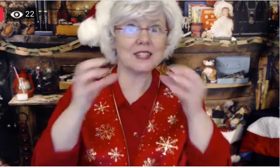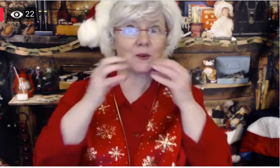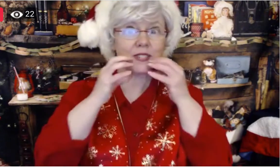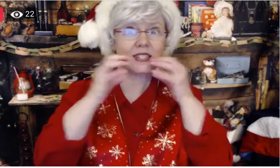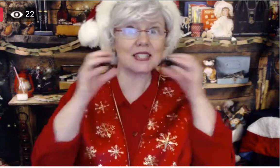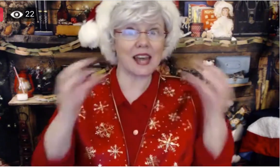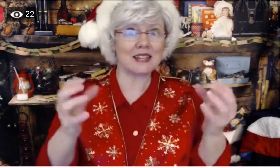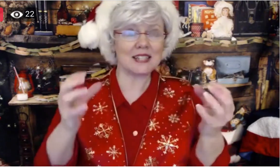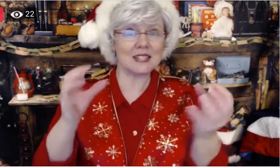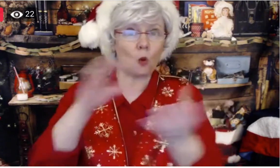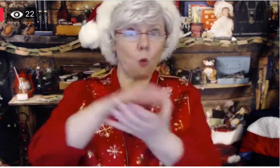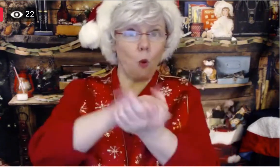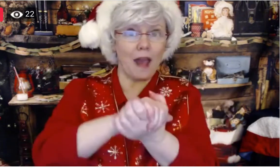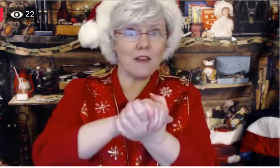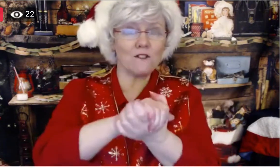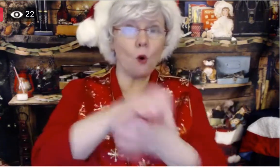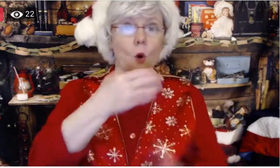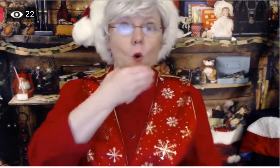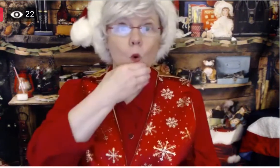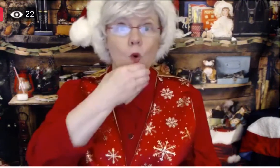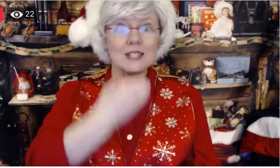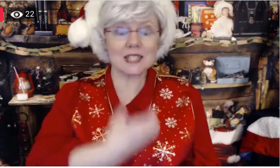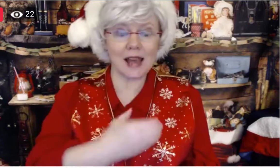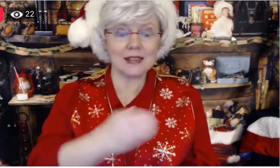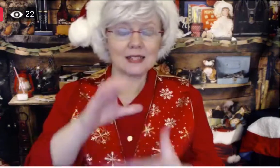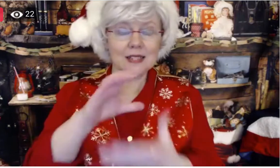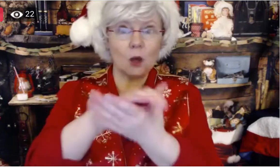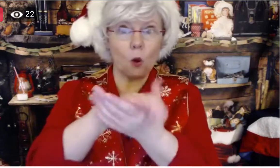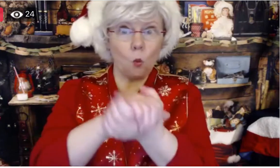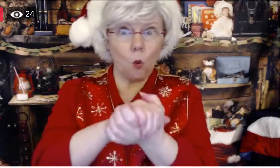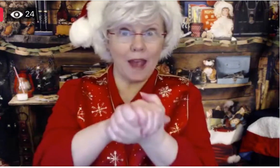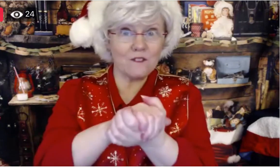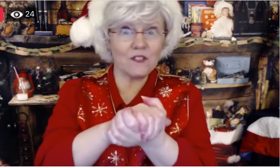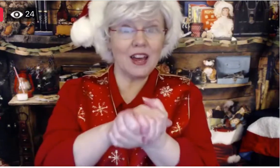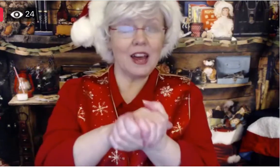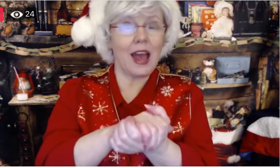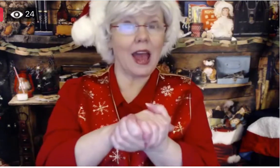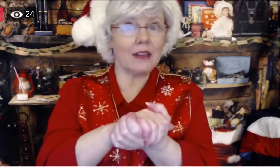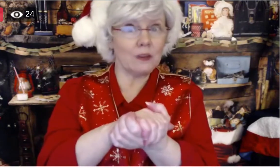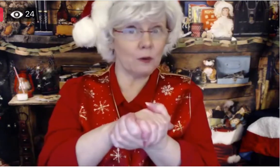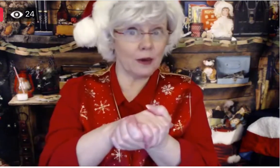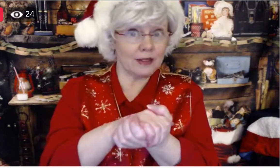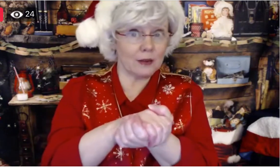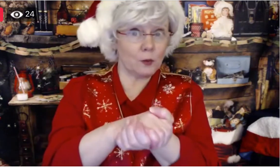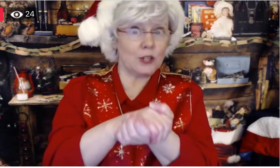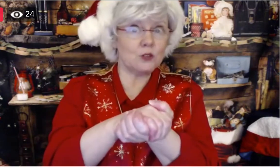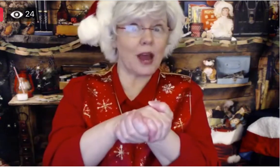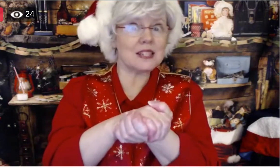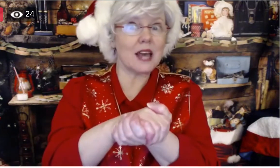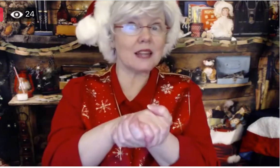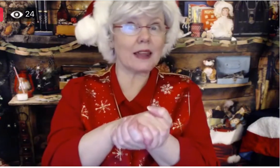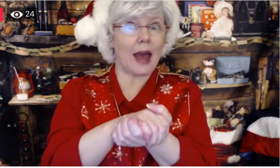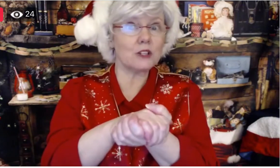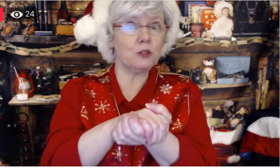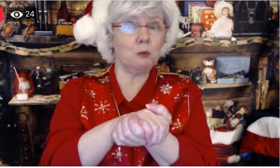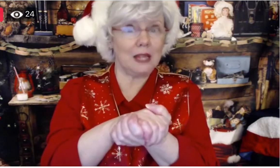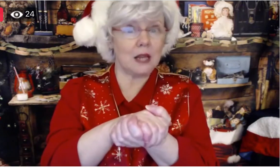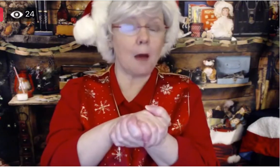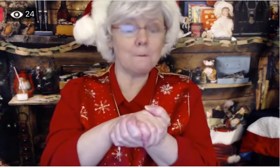So Santa's wife or Santa's wife. And we translate that to mean